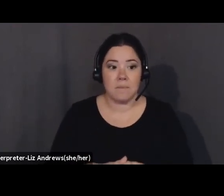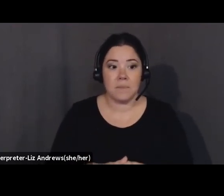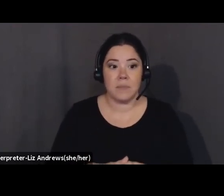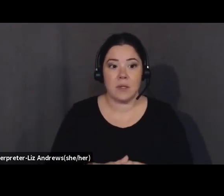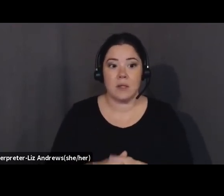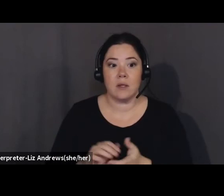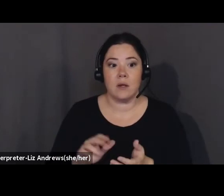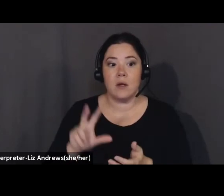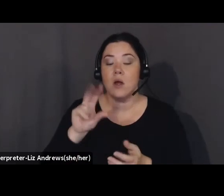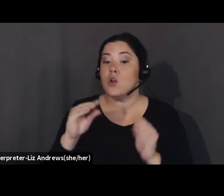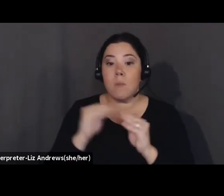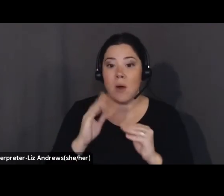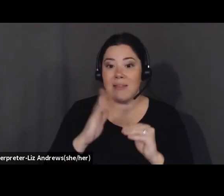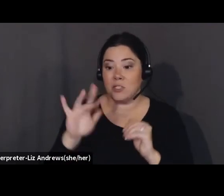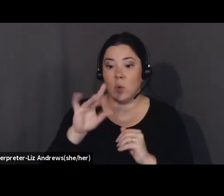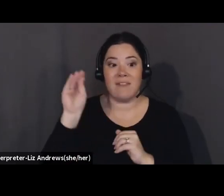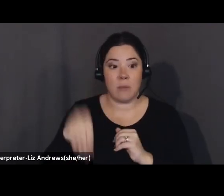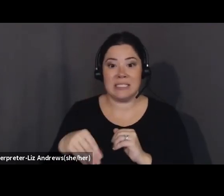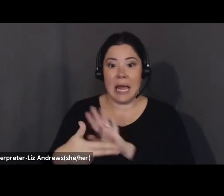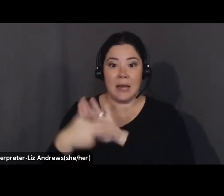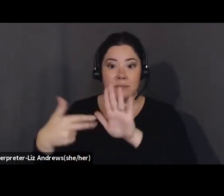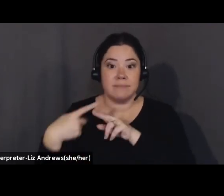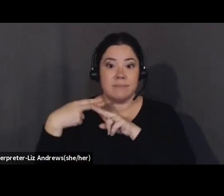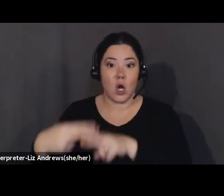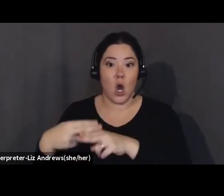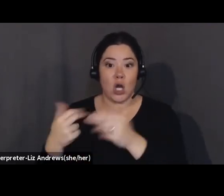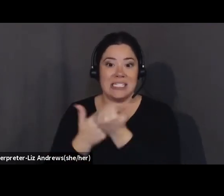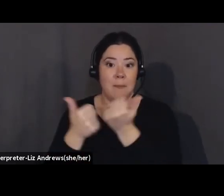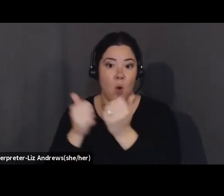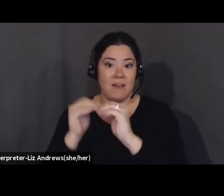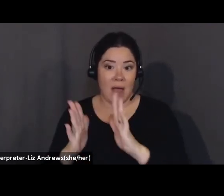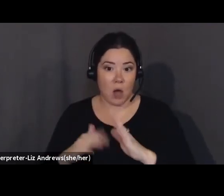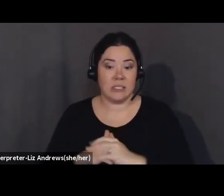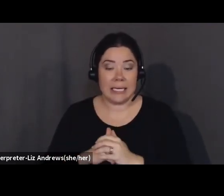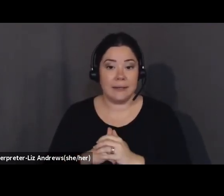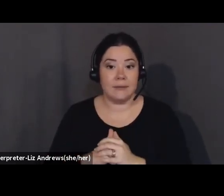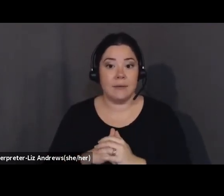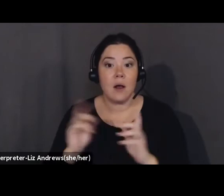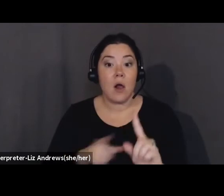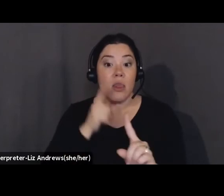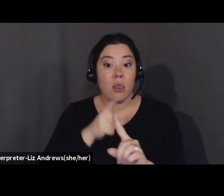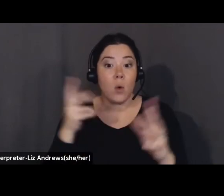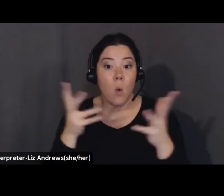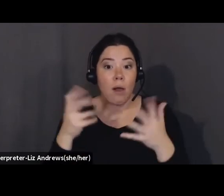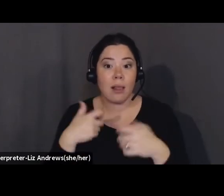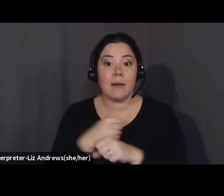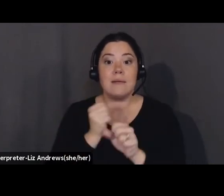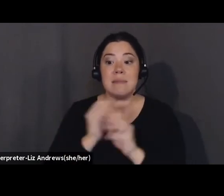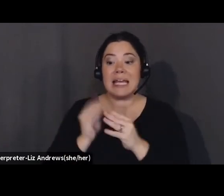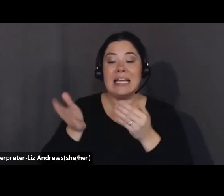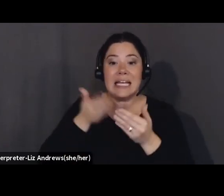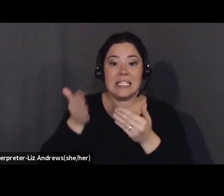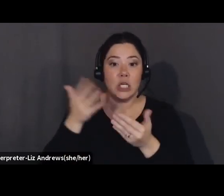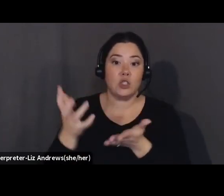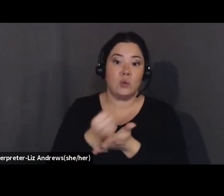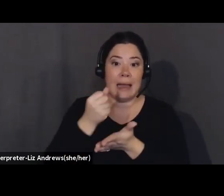any development are designated for supportive housing. And the goal is to make it easier to get affordable housing to the people